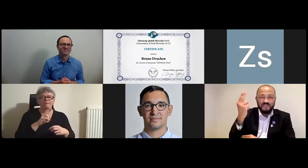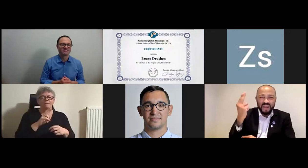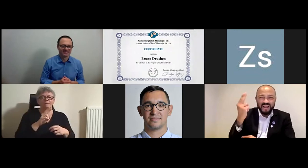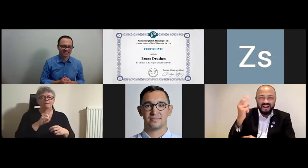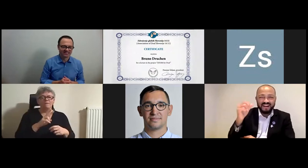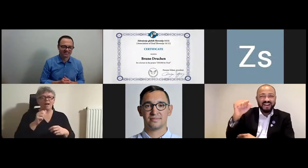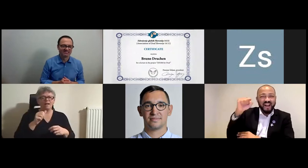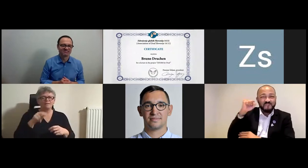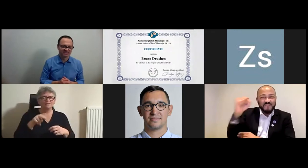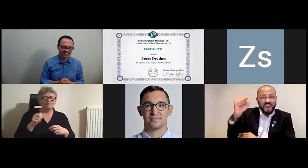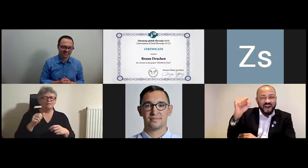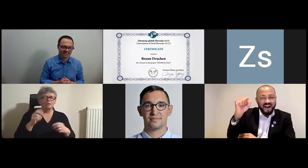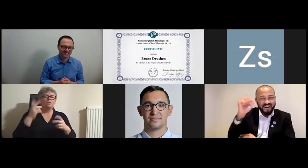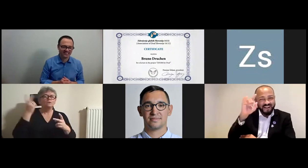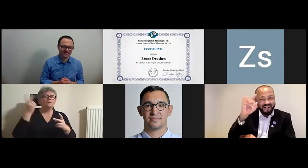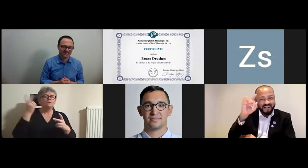viva